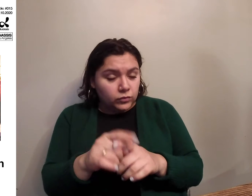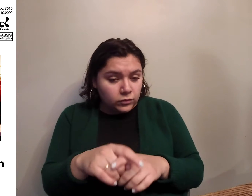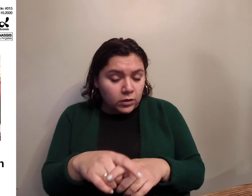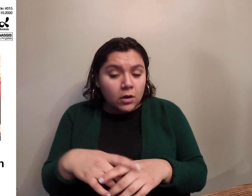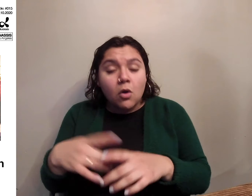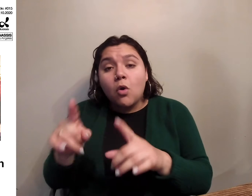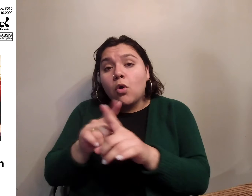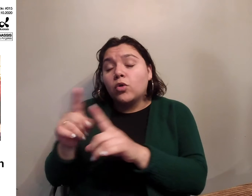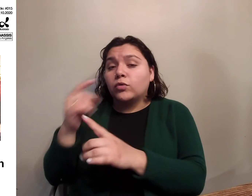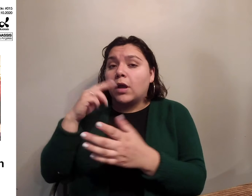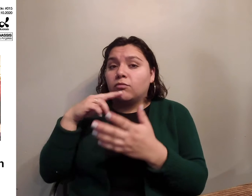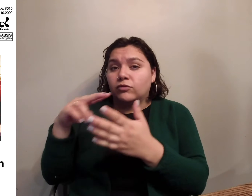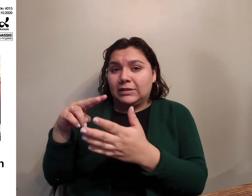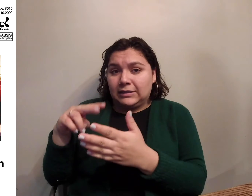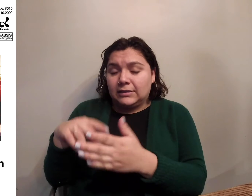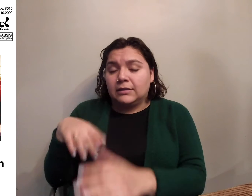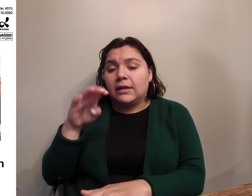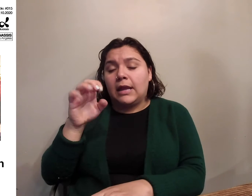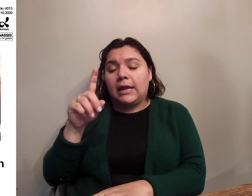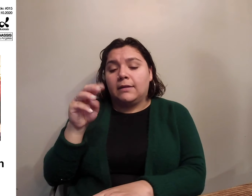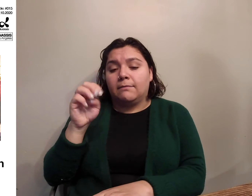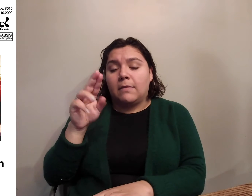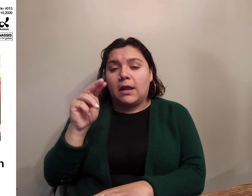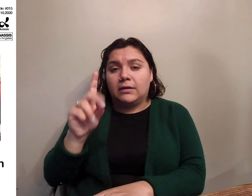book, The Unpunished Vice,